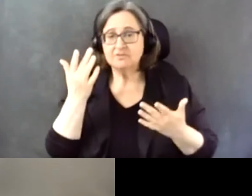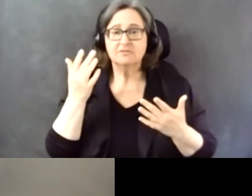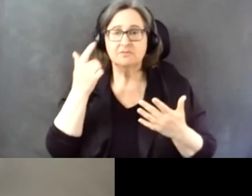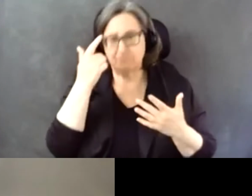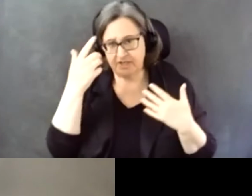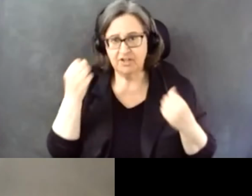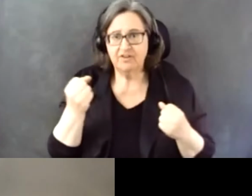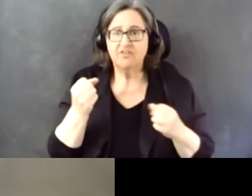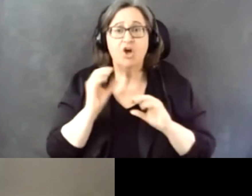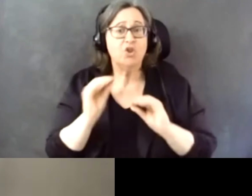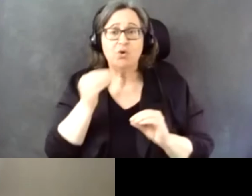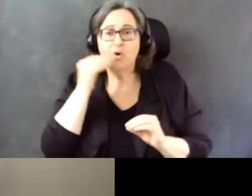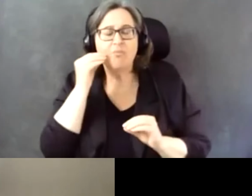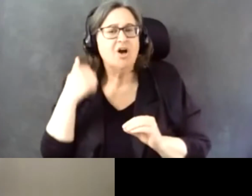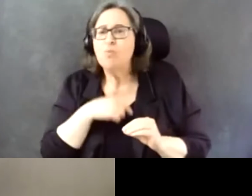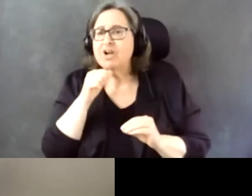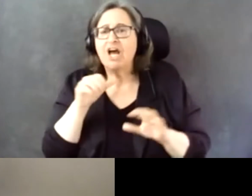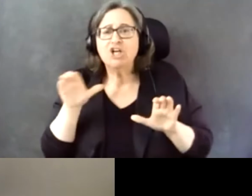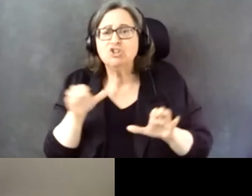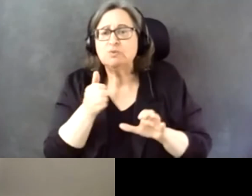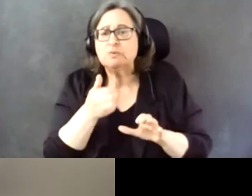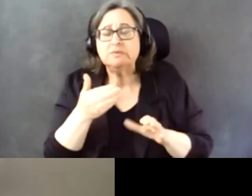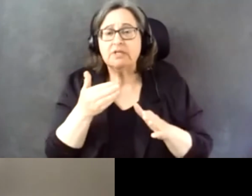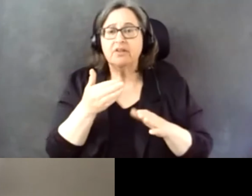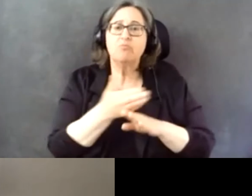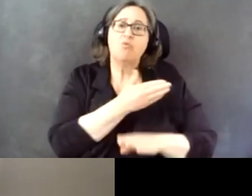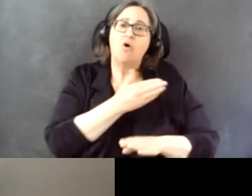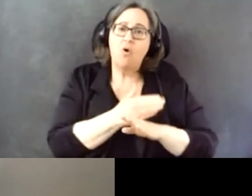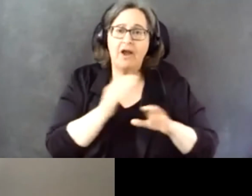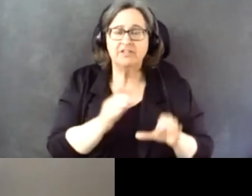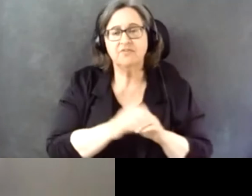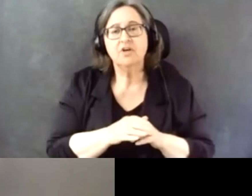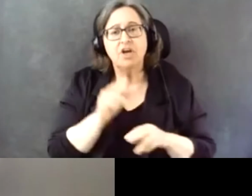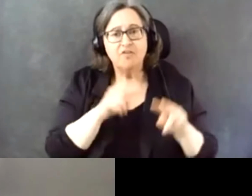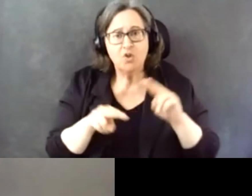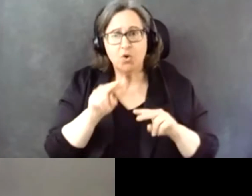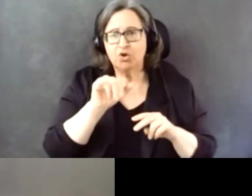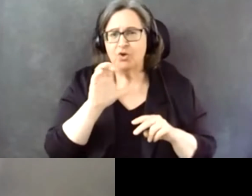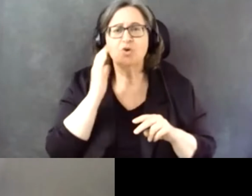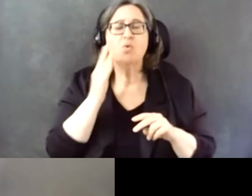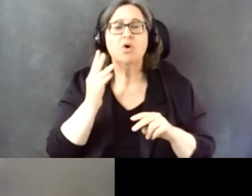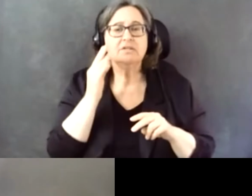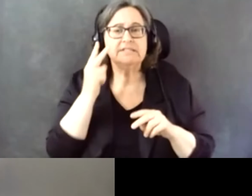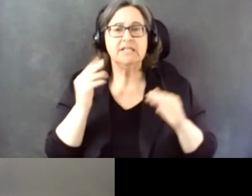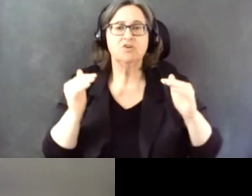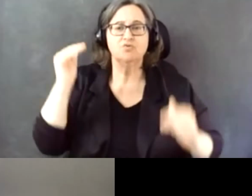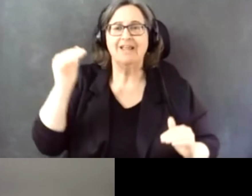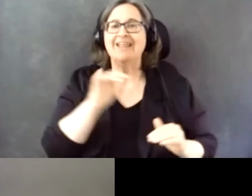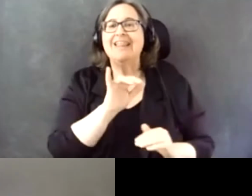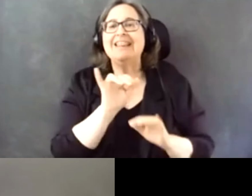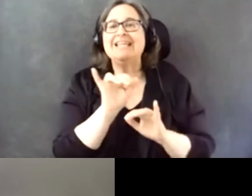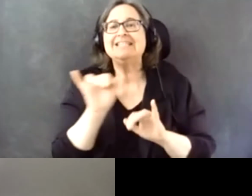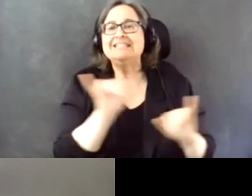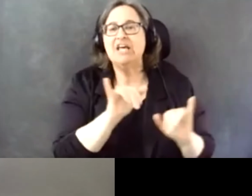doing anything so you look at the part of this city and you will see the inequalities the same ethnic groups are